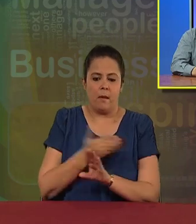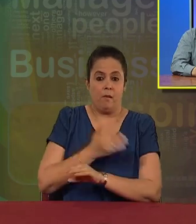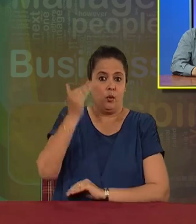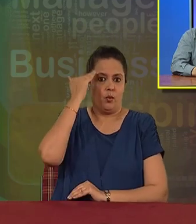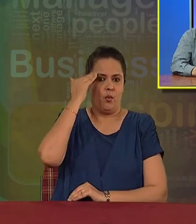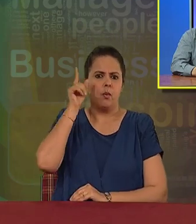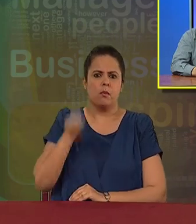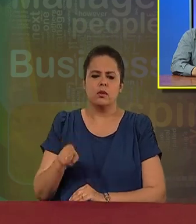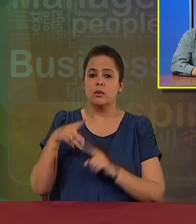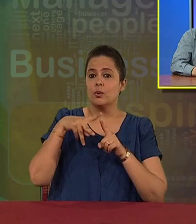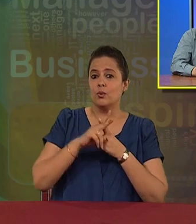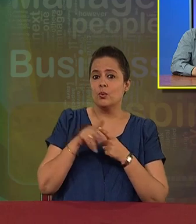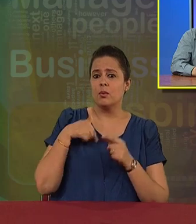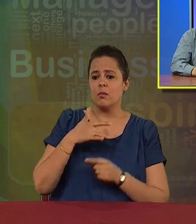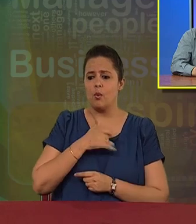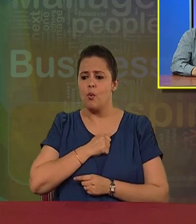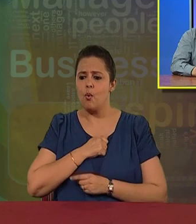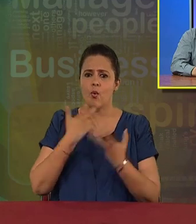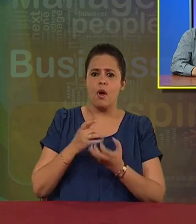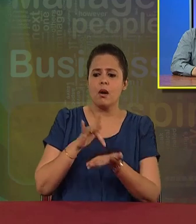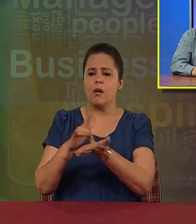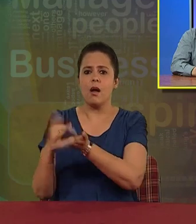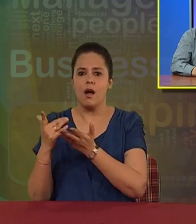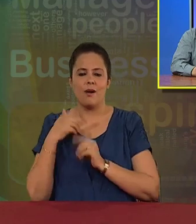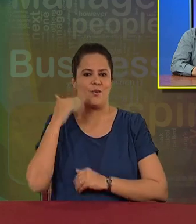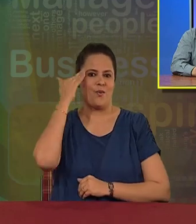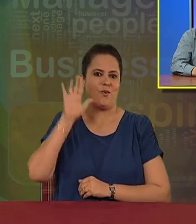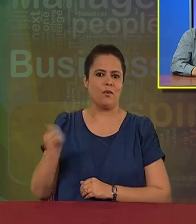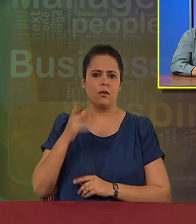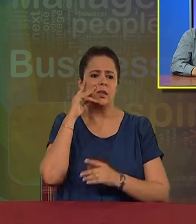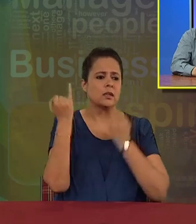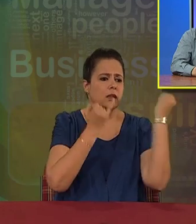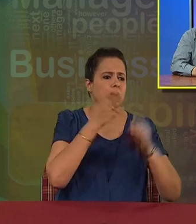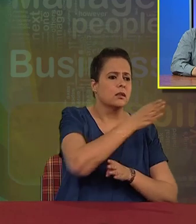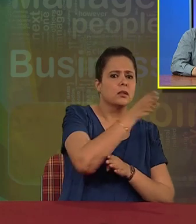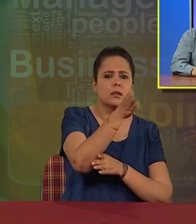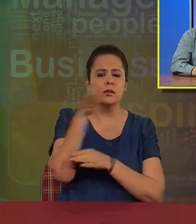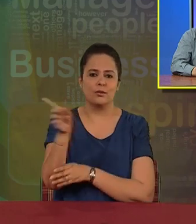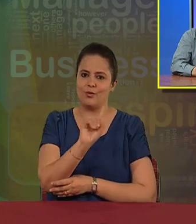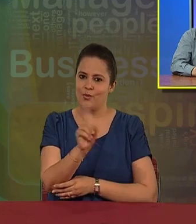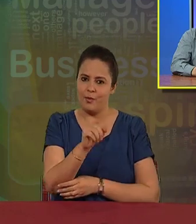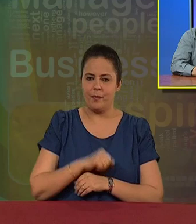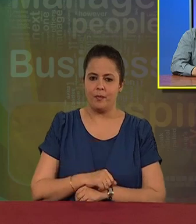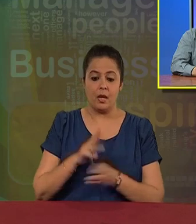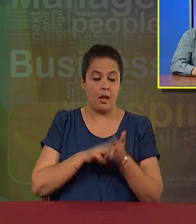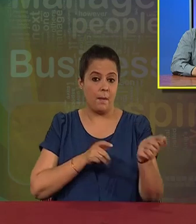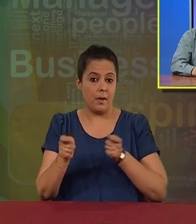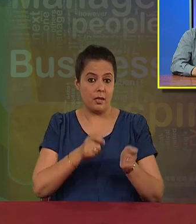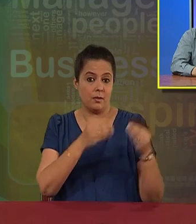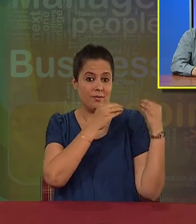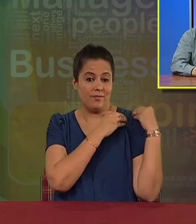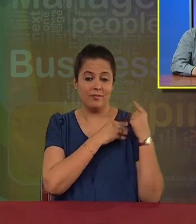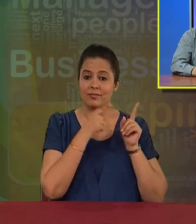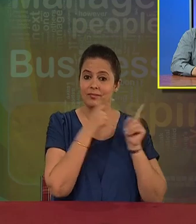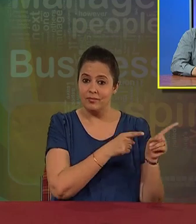where he can find the tool. He will not go here and there in search of the tool. So it is the responsibility of the management